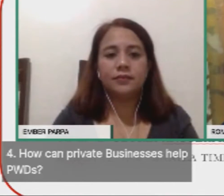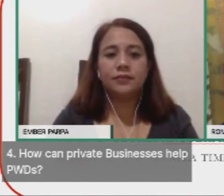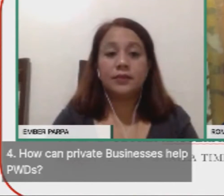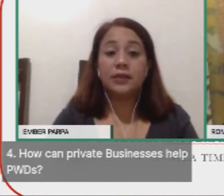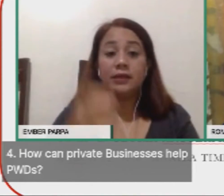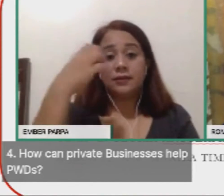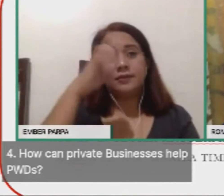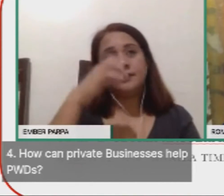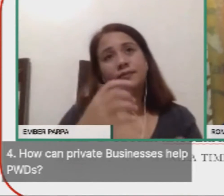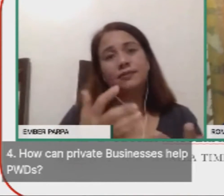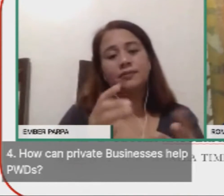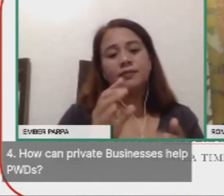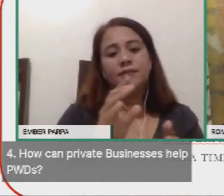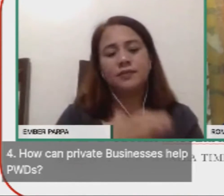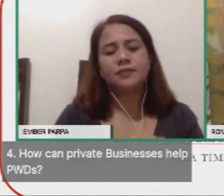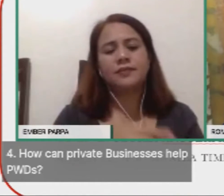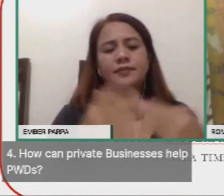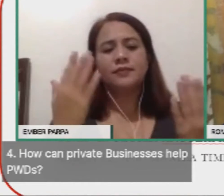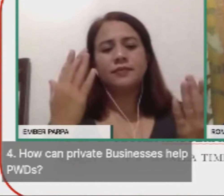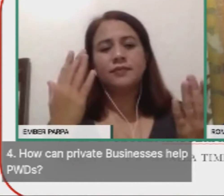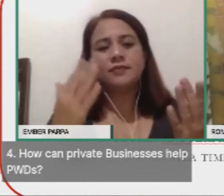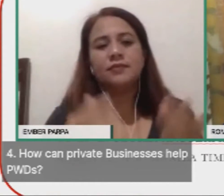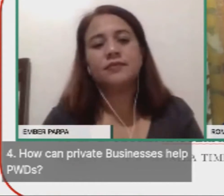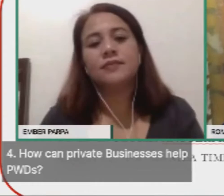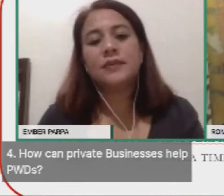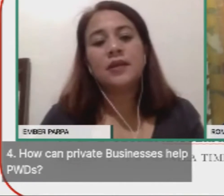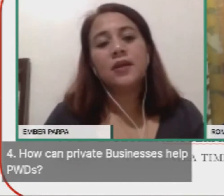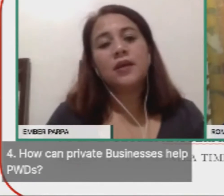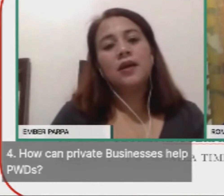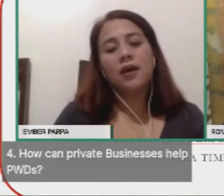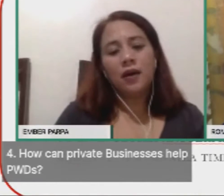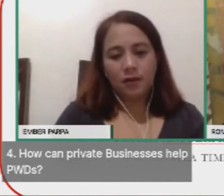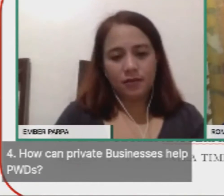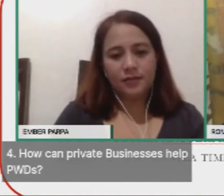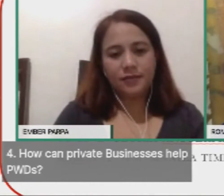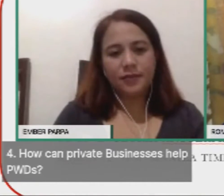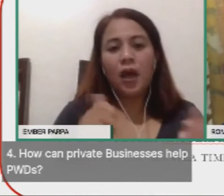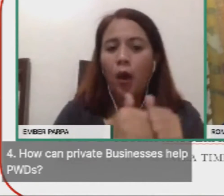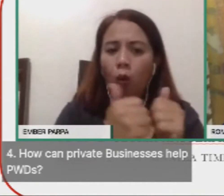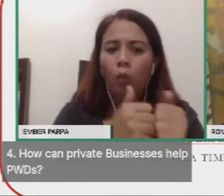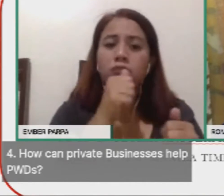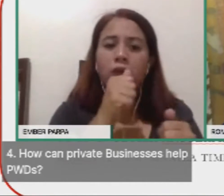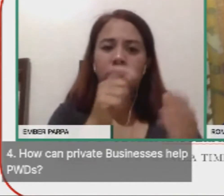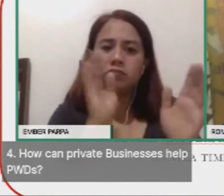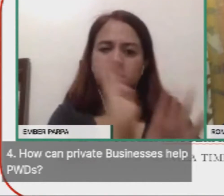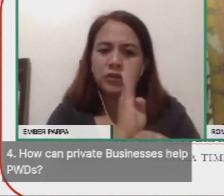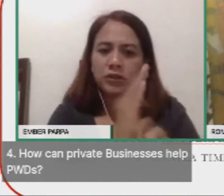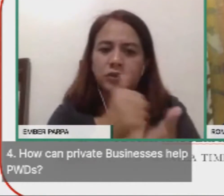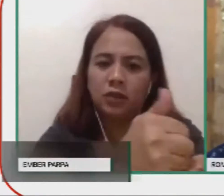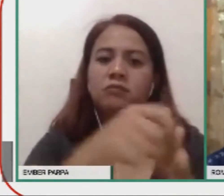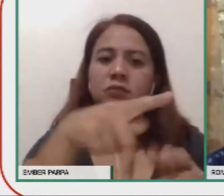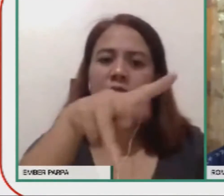Ember, what do you think of this question? How can private businesses help PWDs?